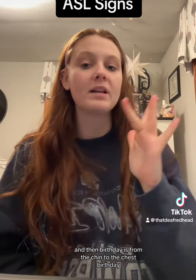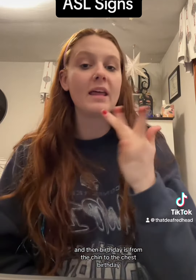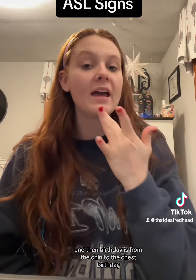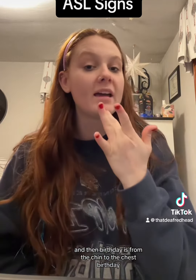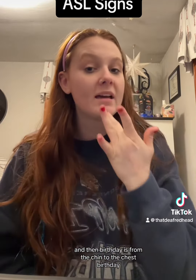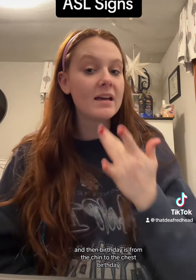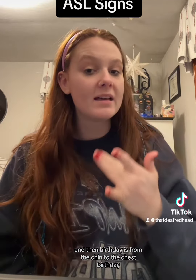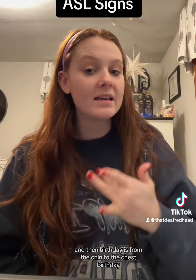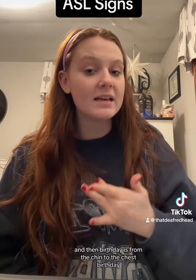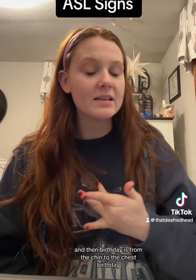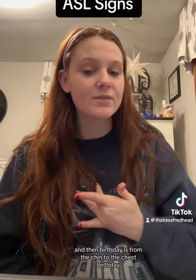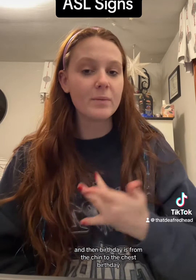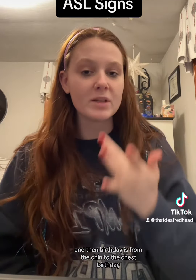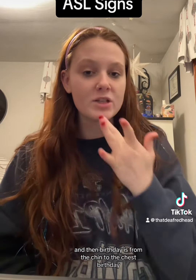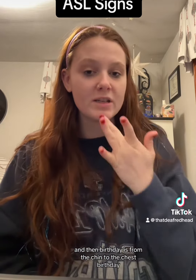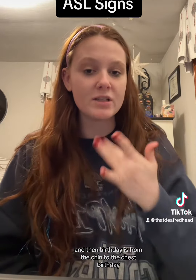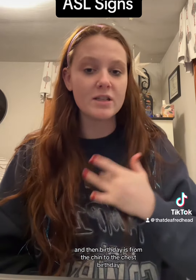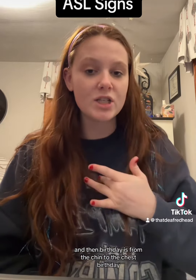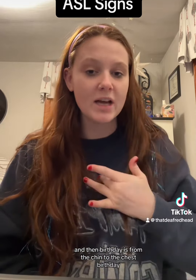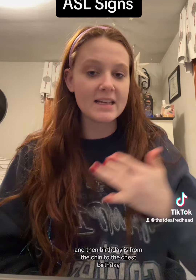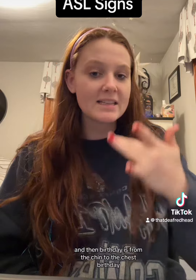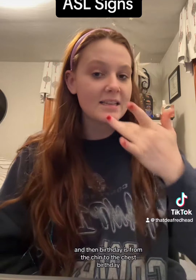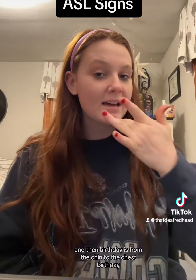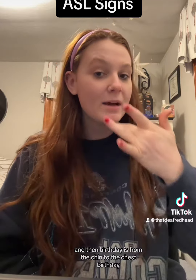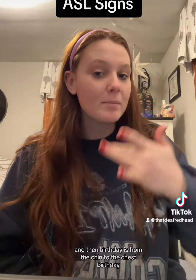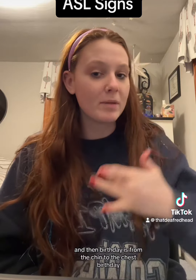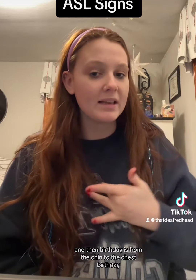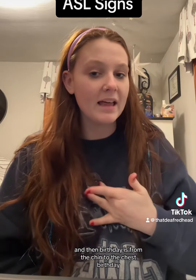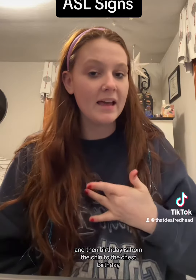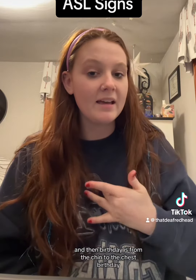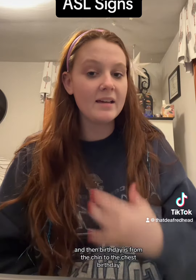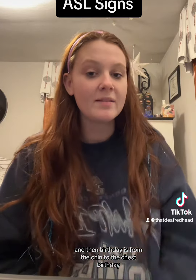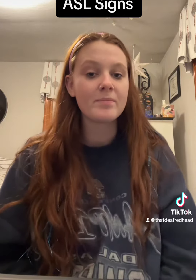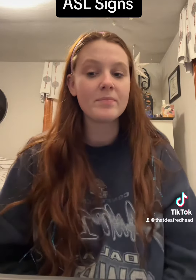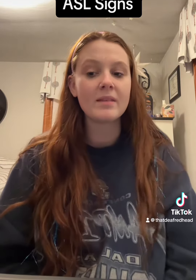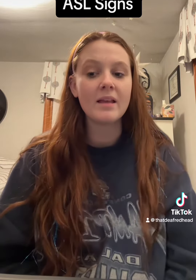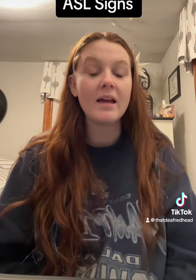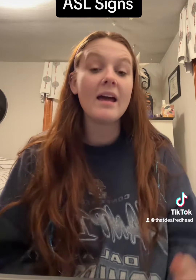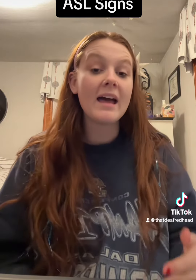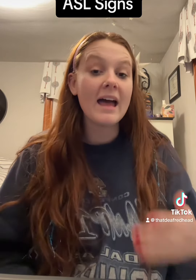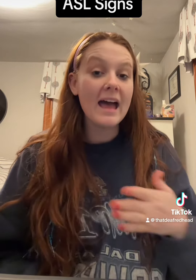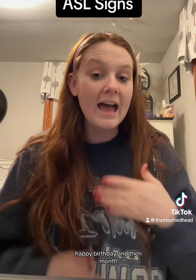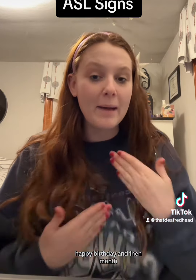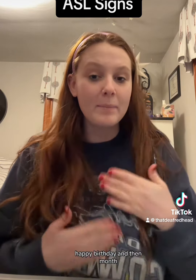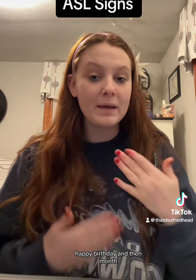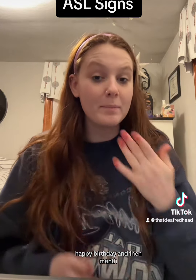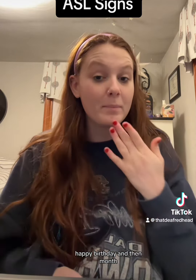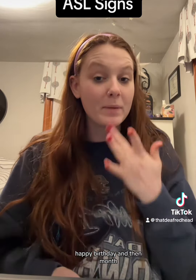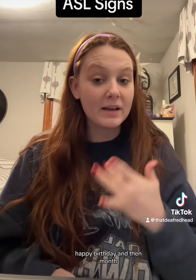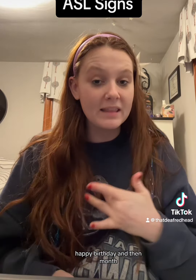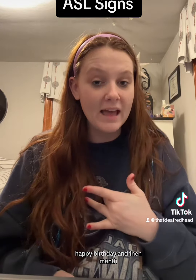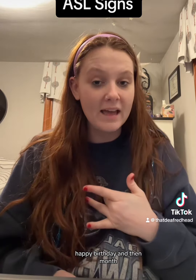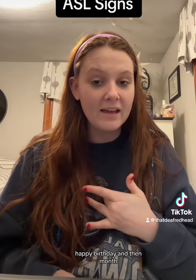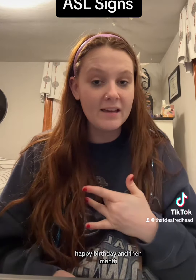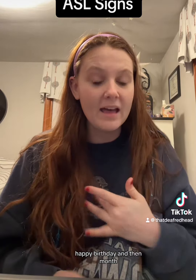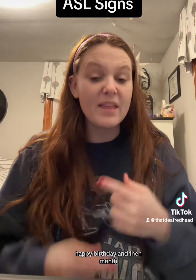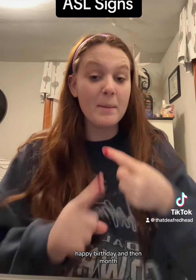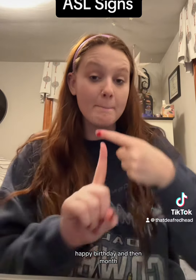birthday is from the chin to the chest. Birthday. Happy birthday, and then